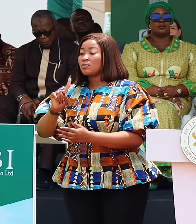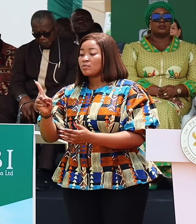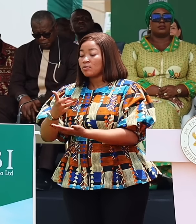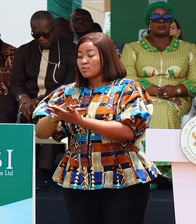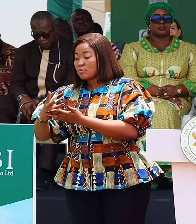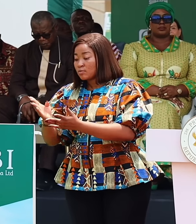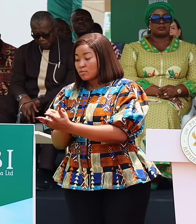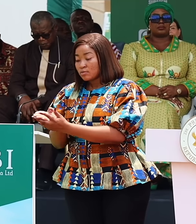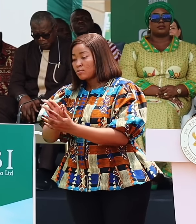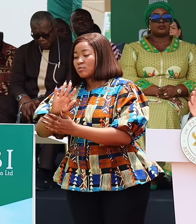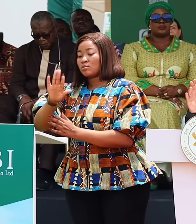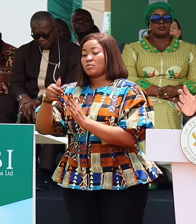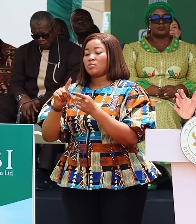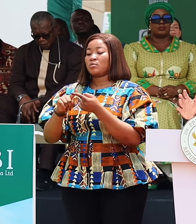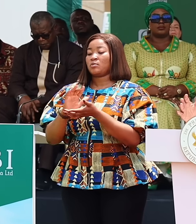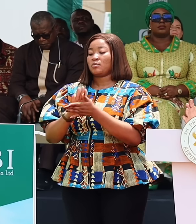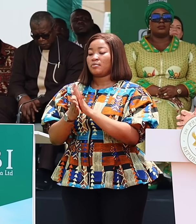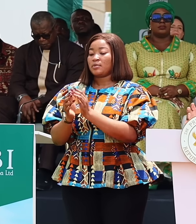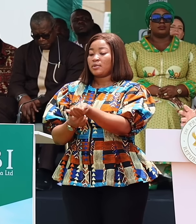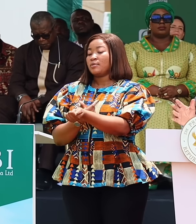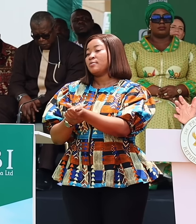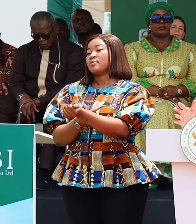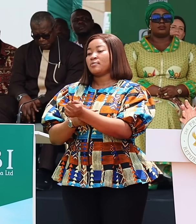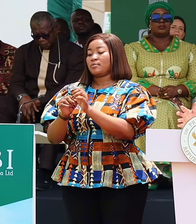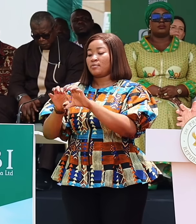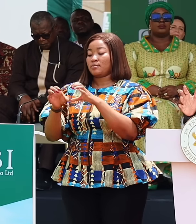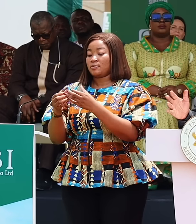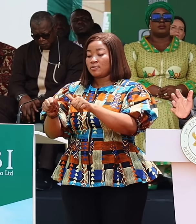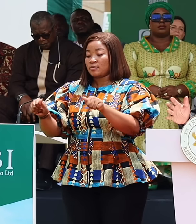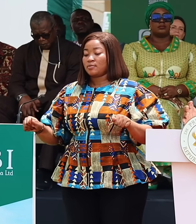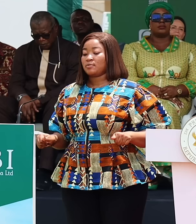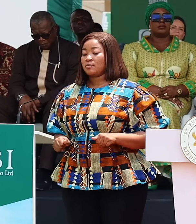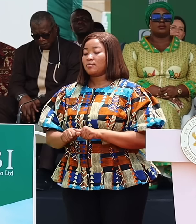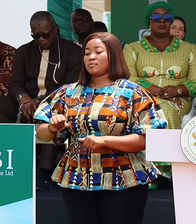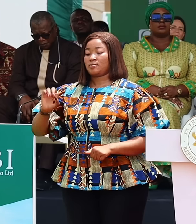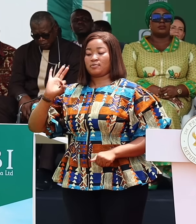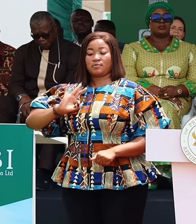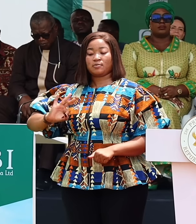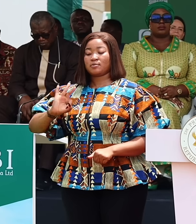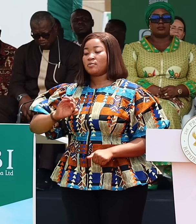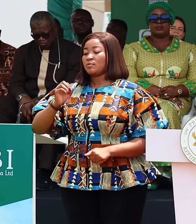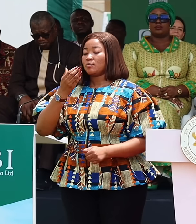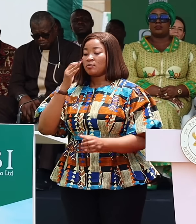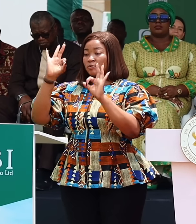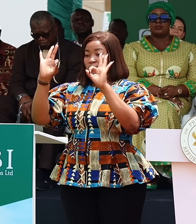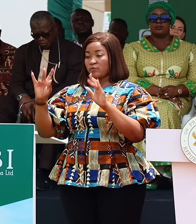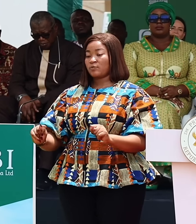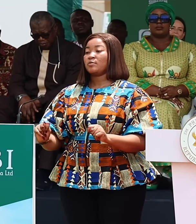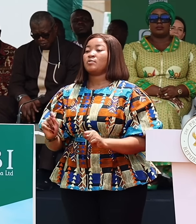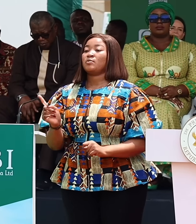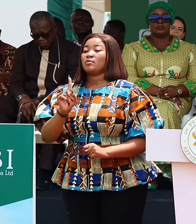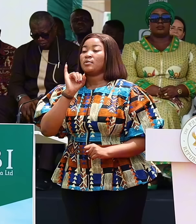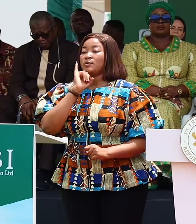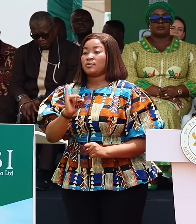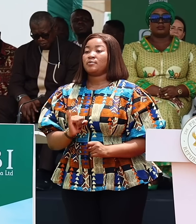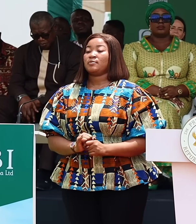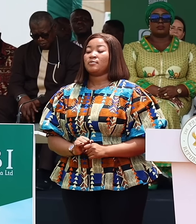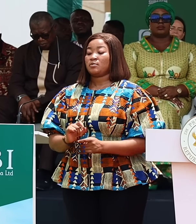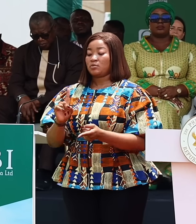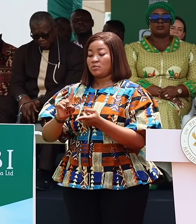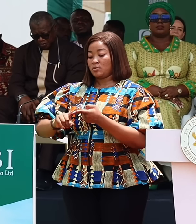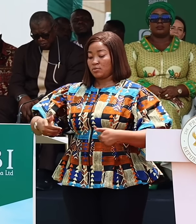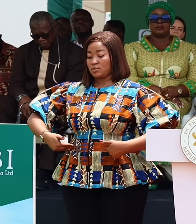and everything to make Ghana's industrial area worthy of its name. To